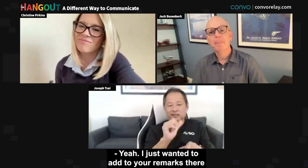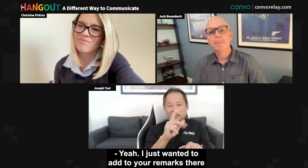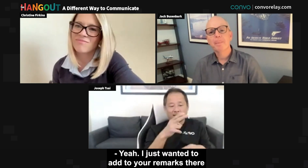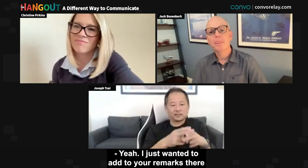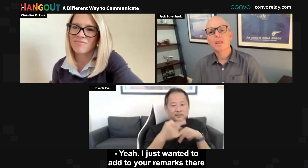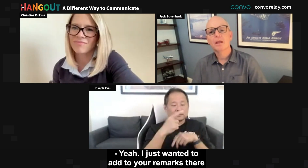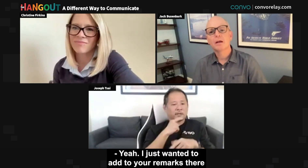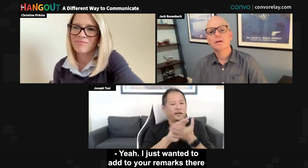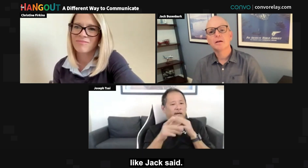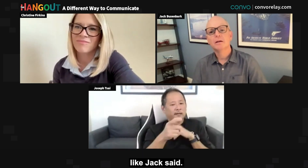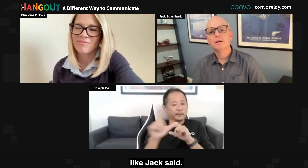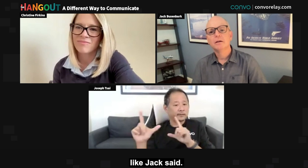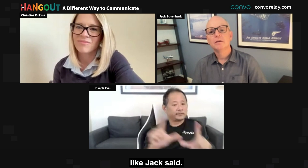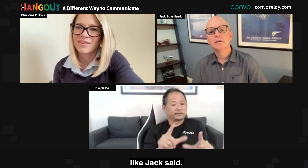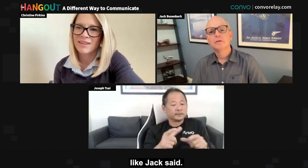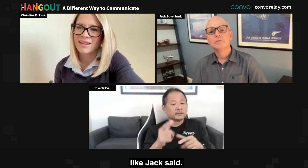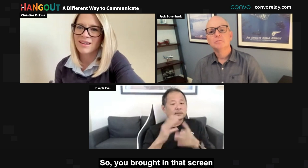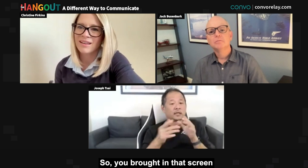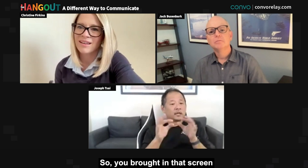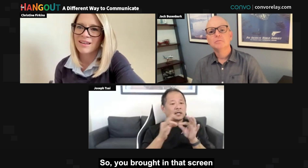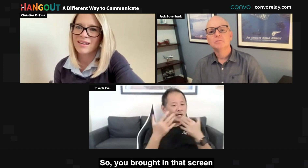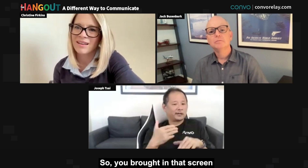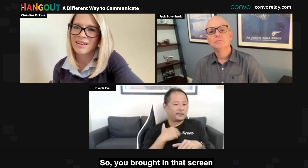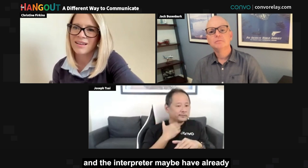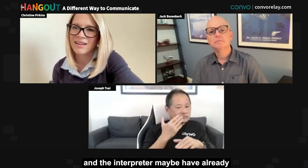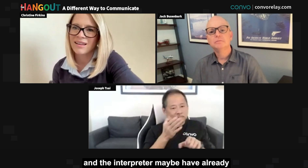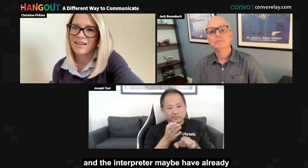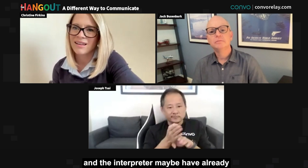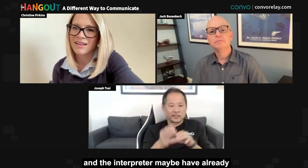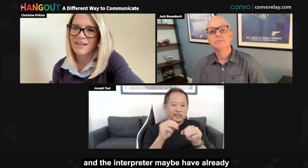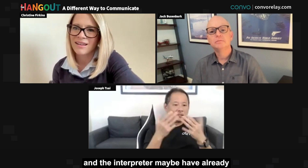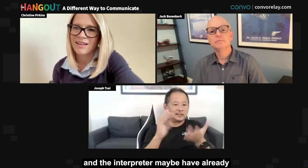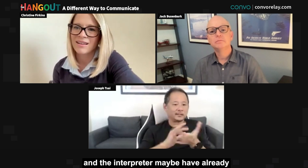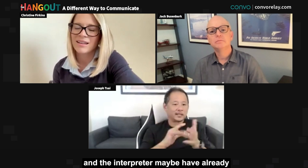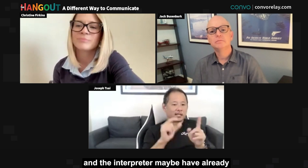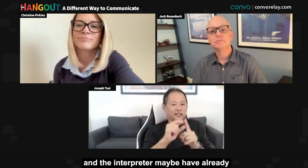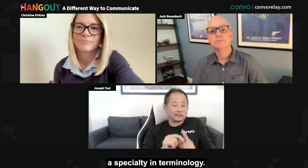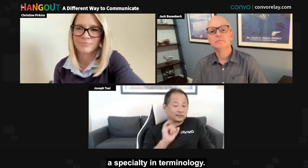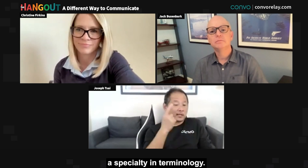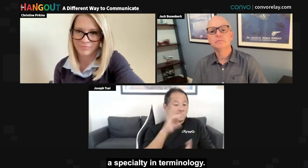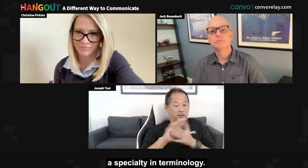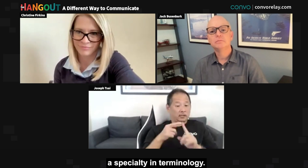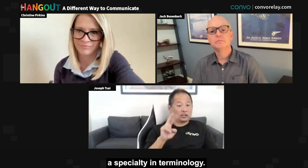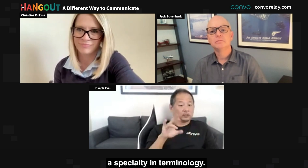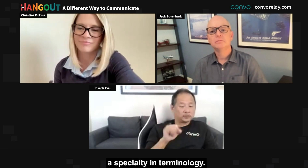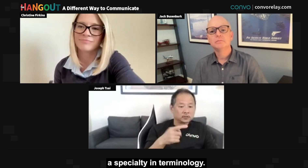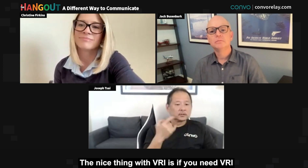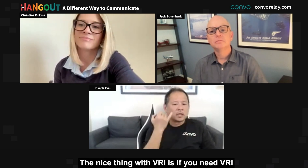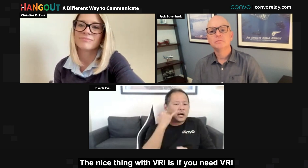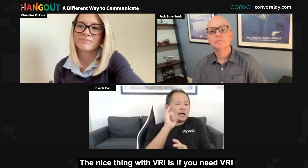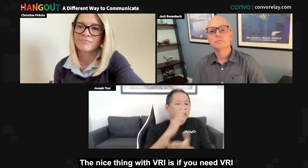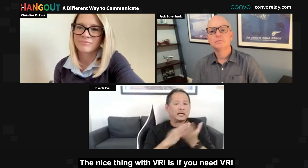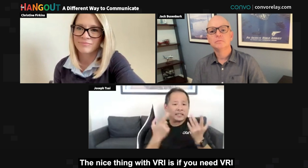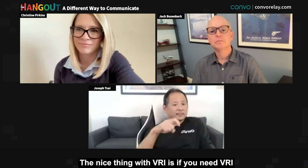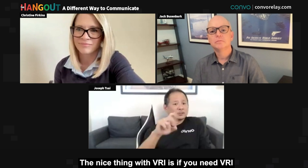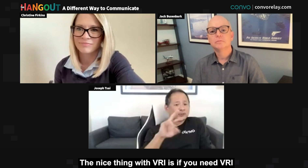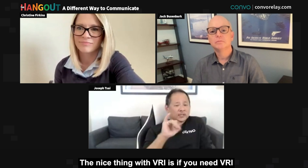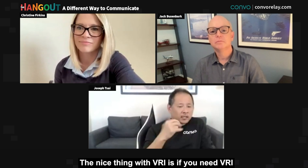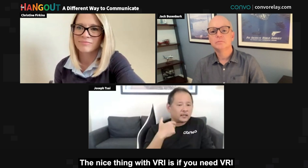remarks there. Yeah. Like Jack said, so, you brought in that screen, the interpreters may have already a specialty in terminology. The nice thing with VRI is,